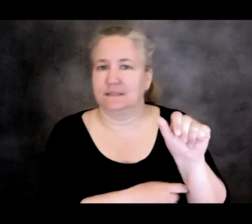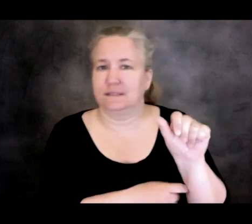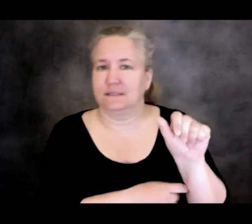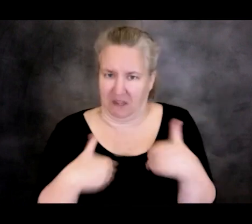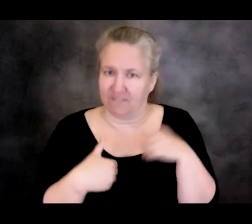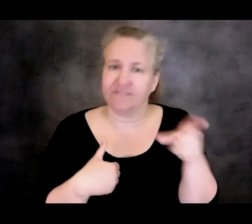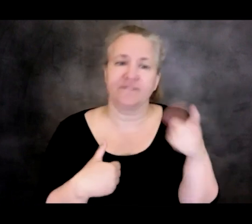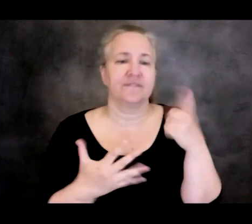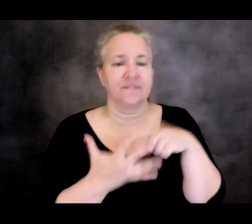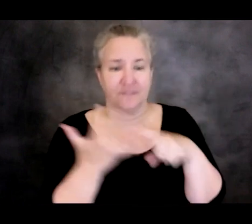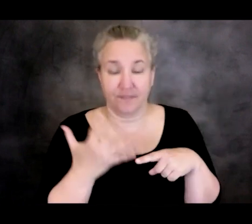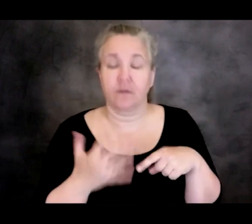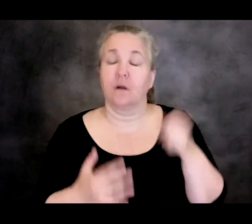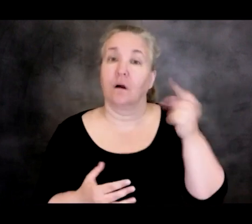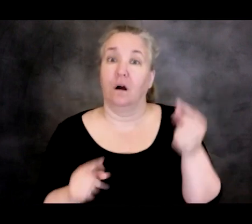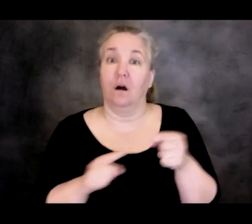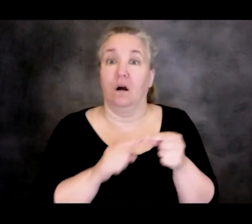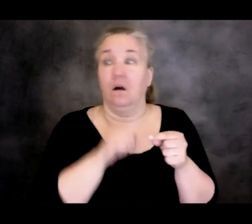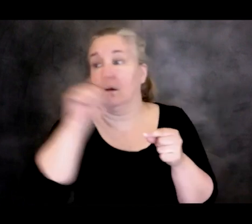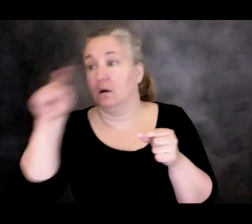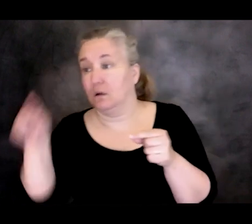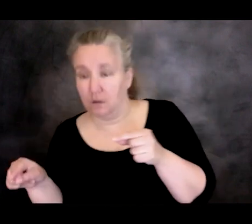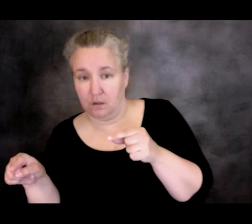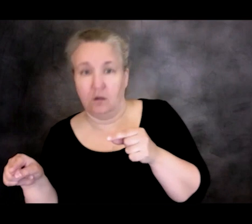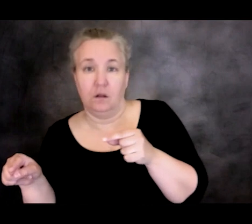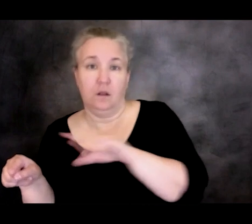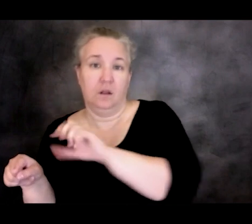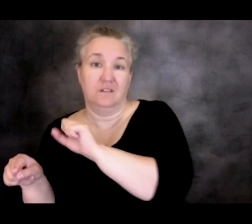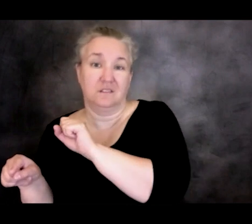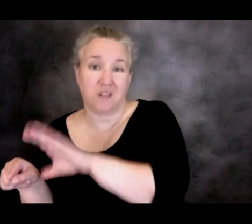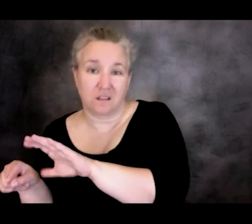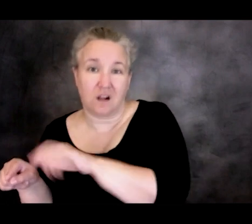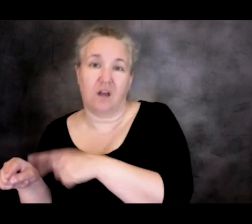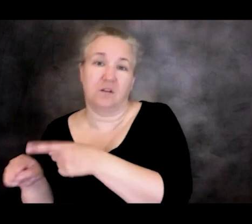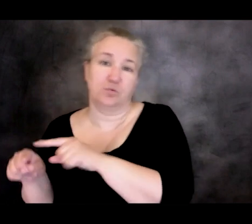status. But in